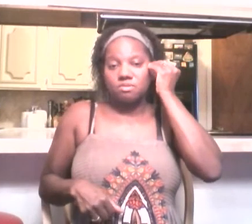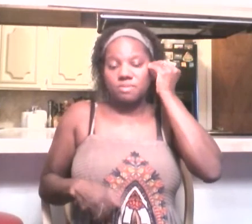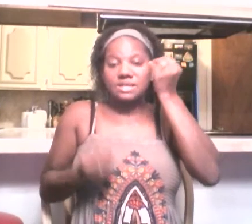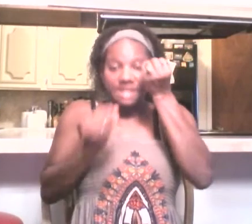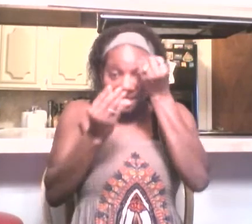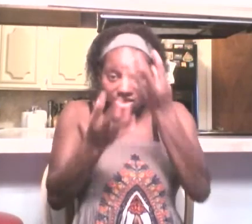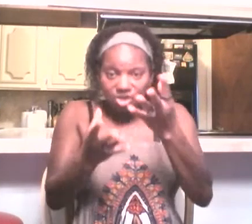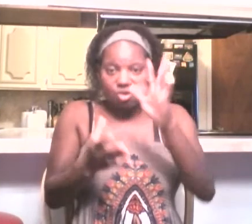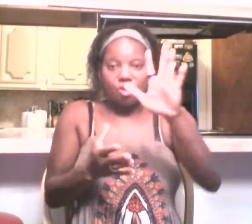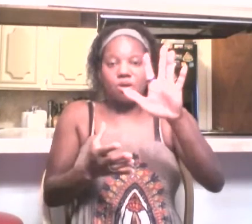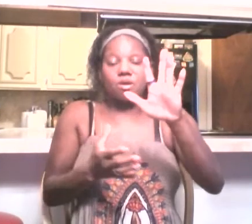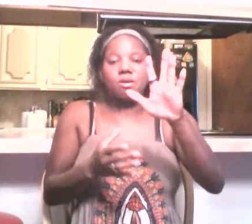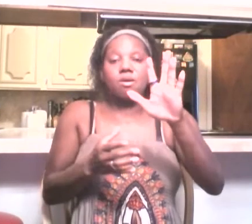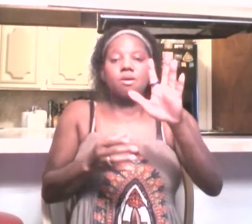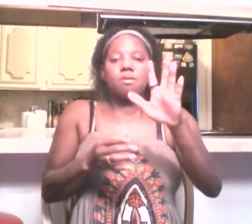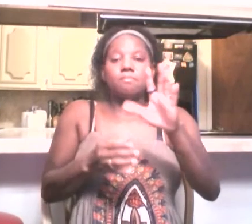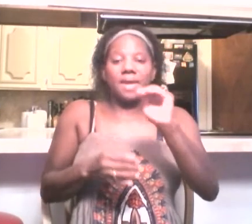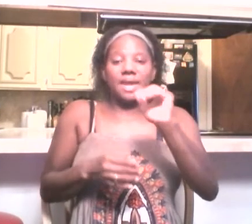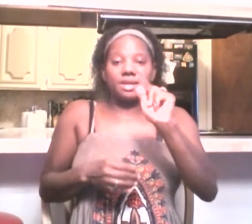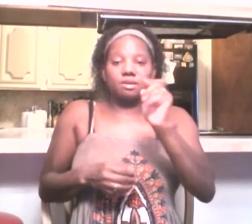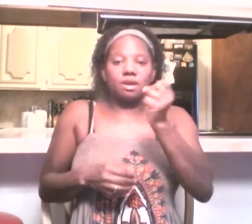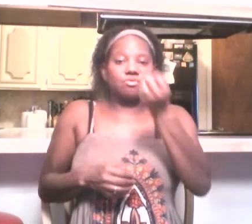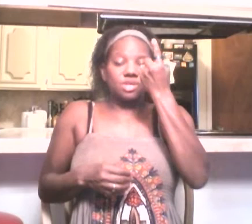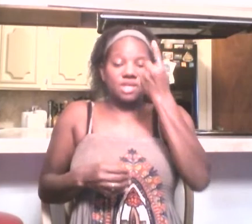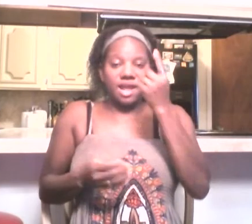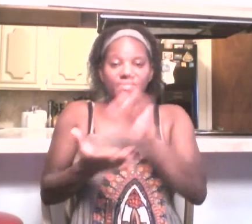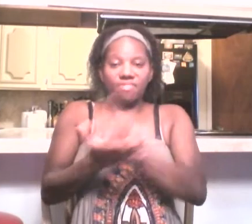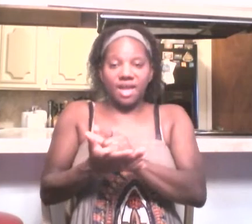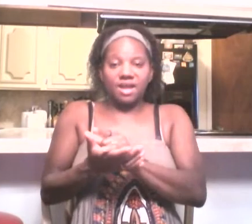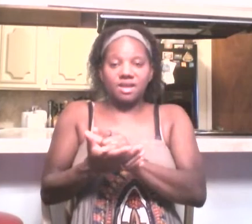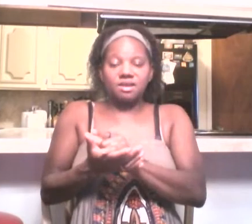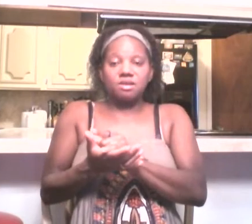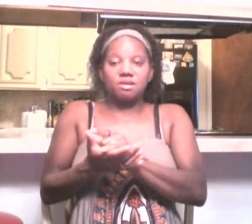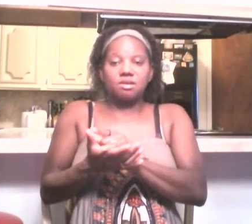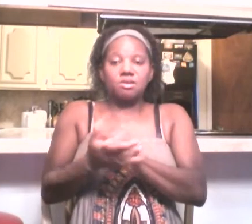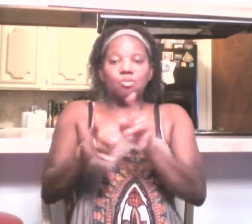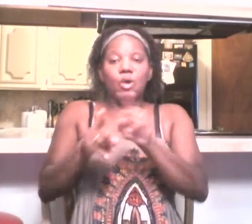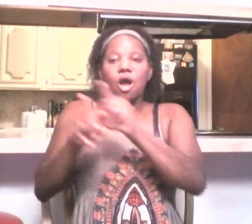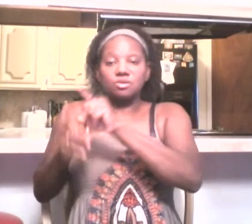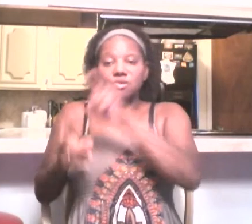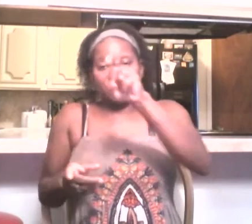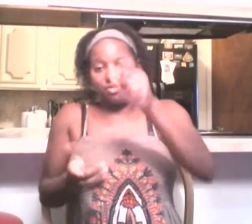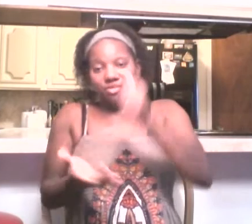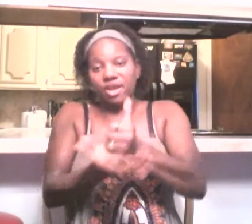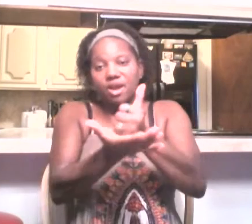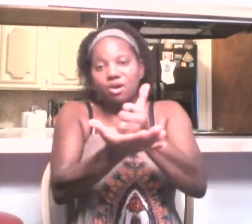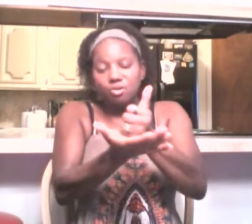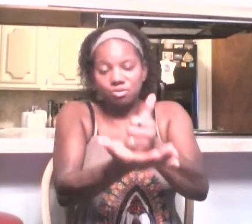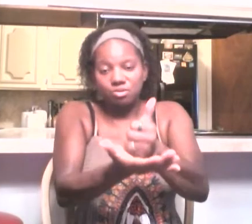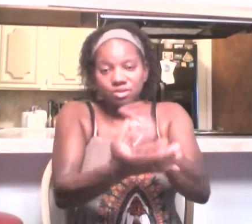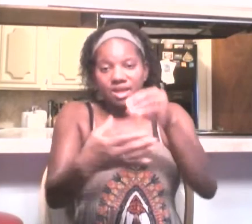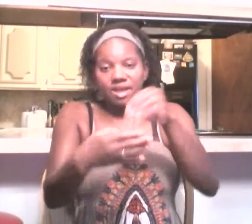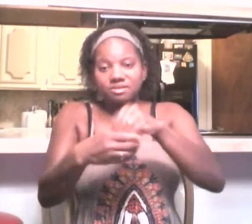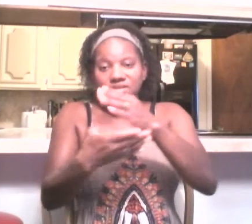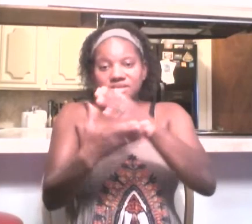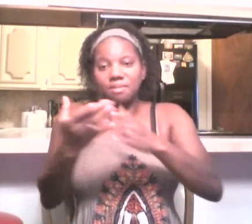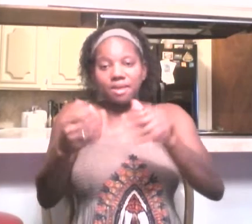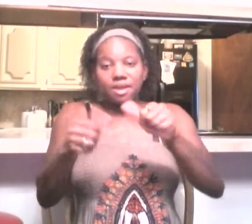But let your mate understand that you also gonna need the help in some